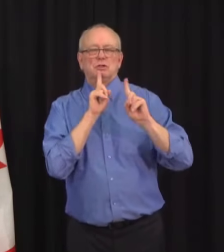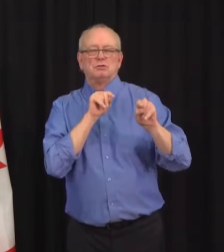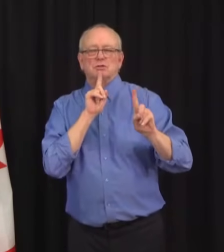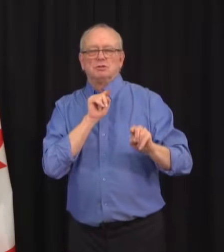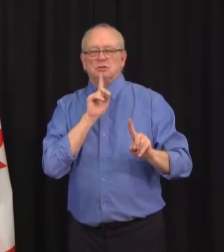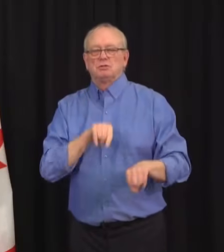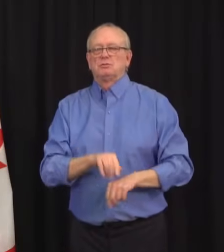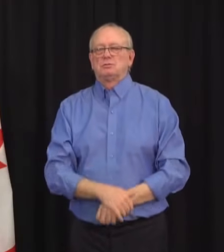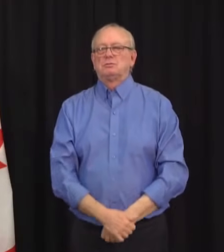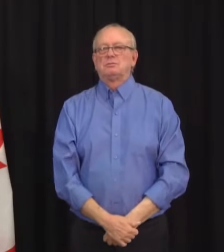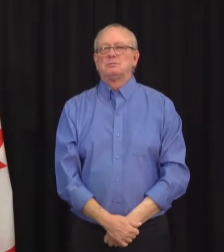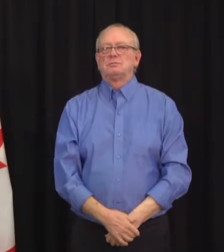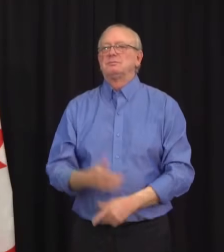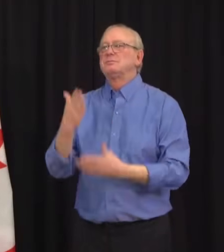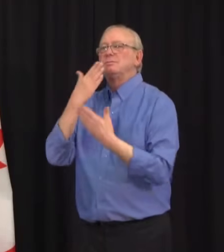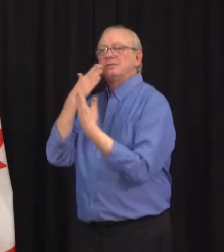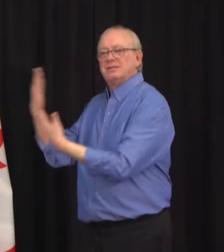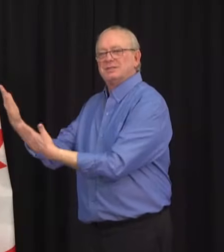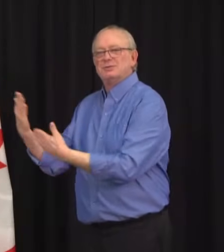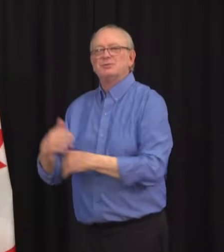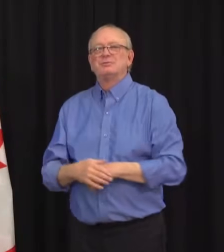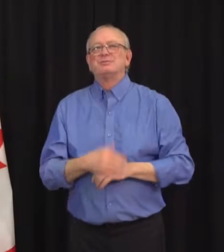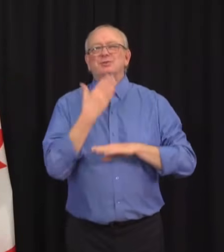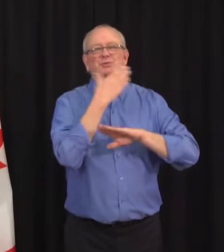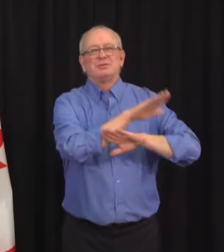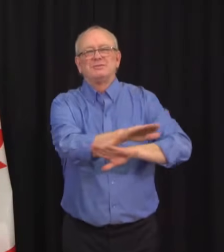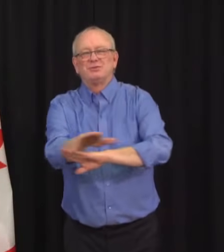Thank you, Tom, and good afternoon, everyone.